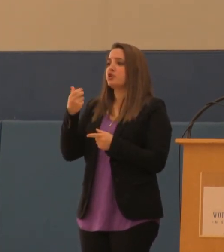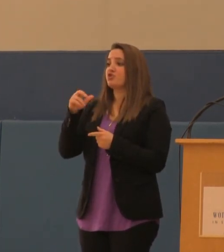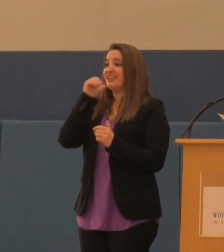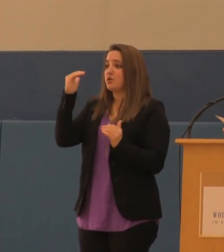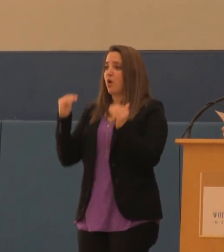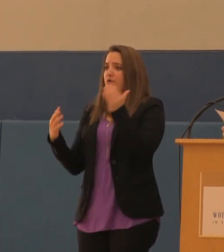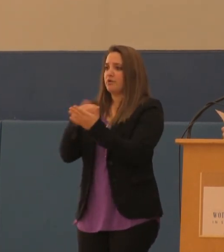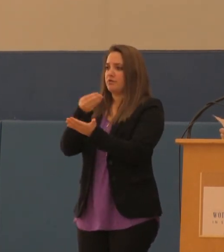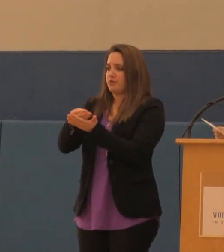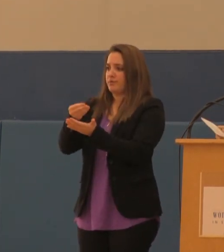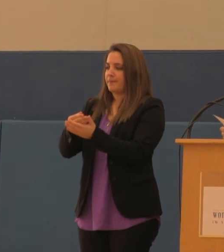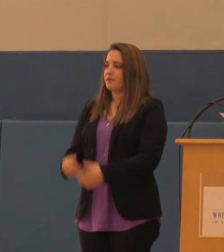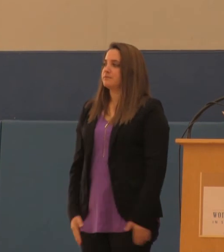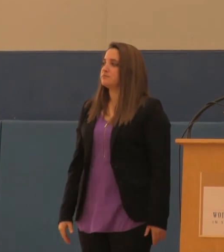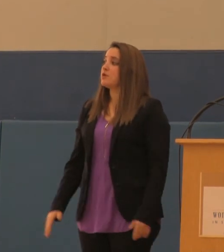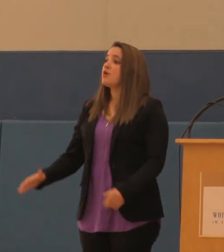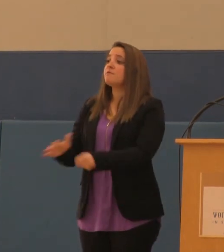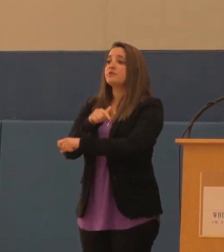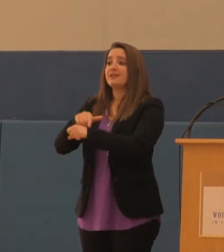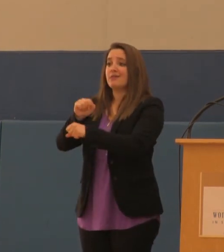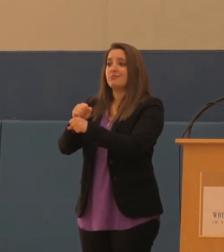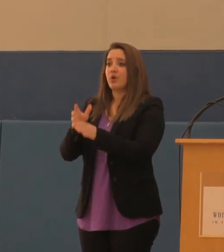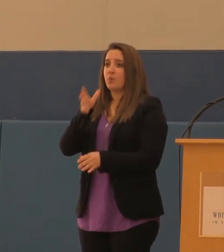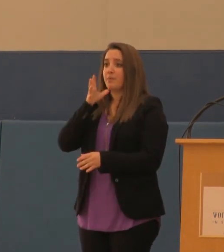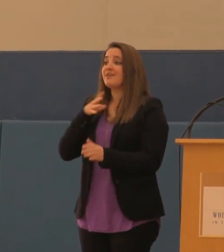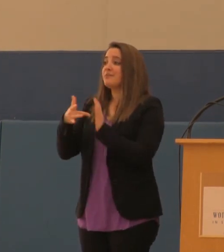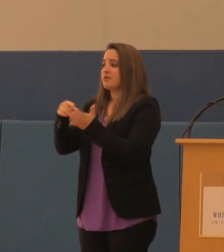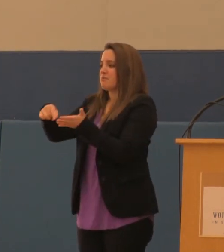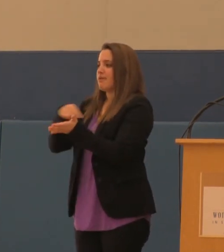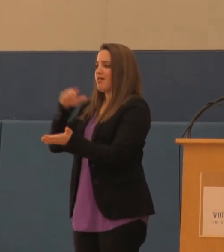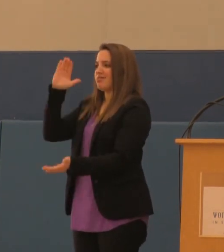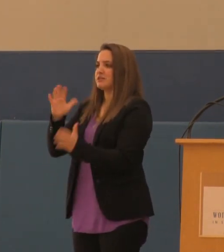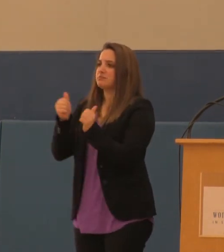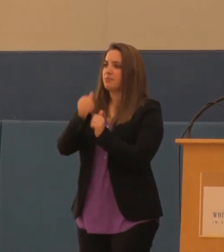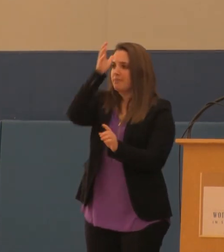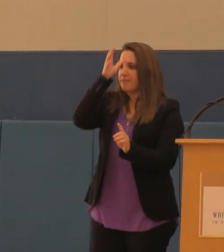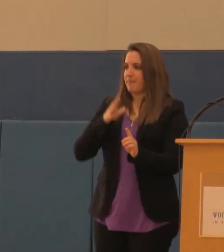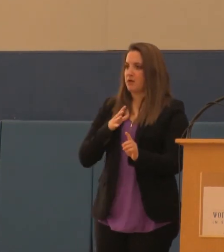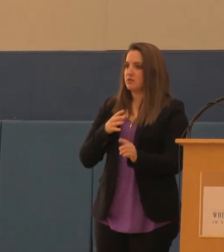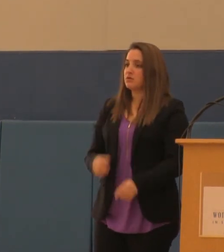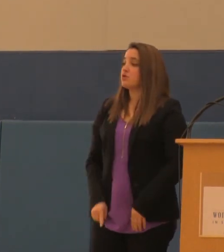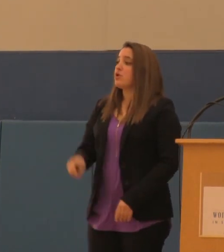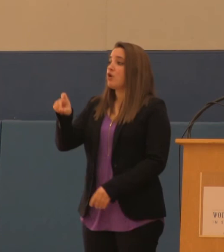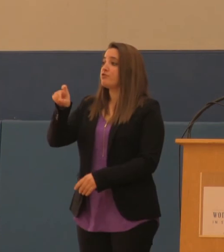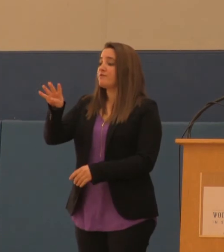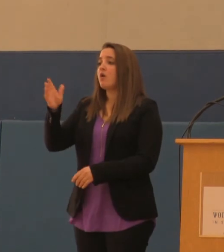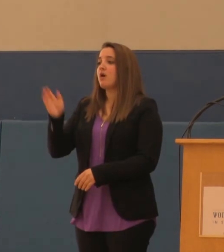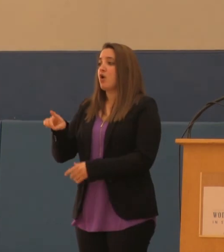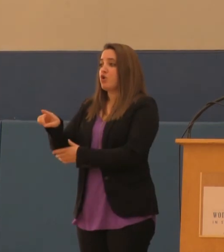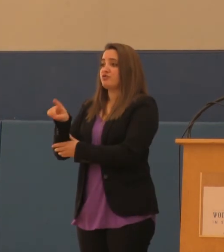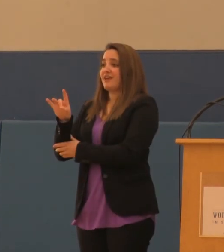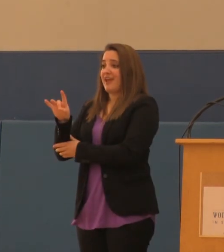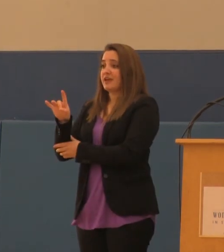earnings. Full-time employed women, on average, earn less than their male counterparts in 104 of the